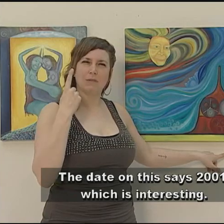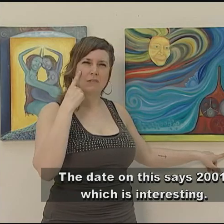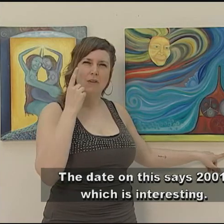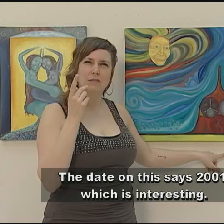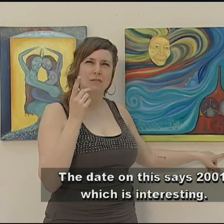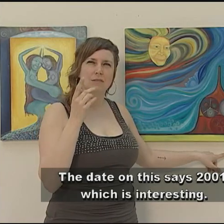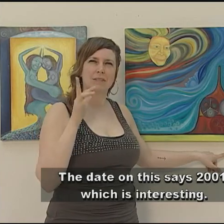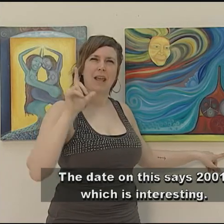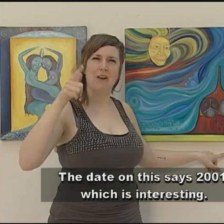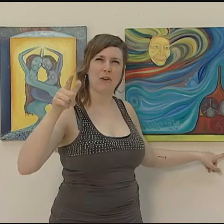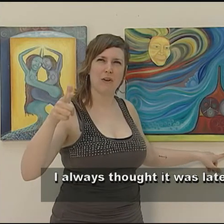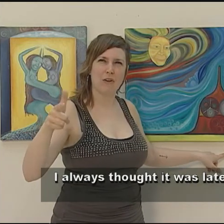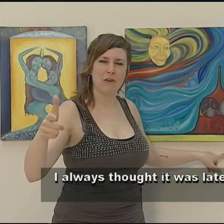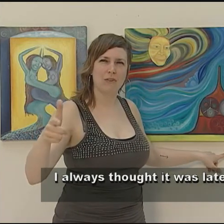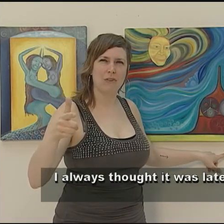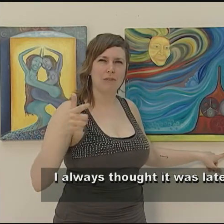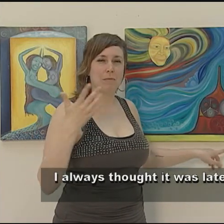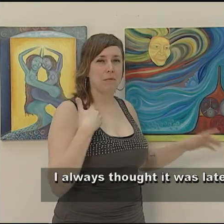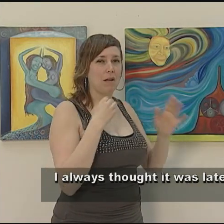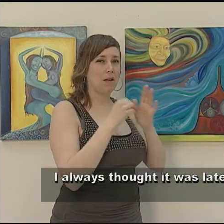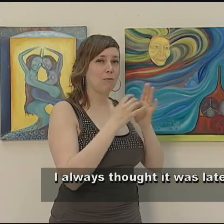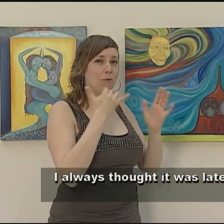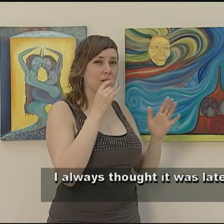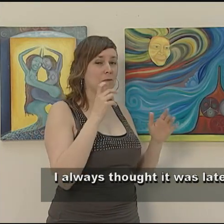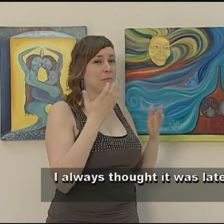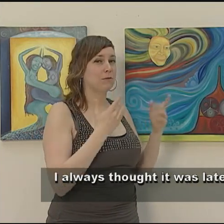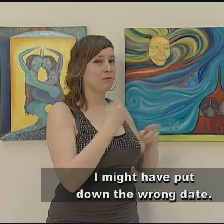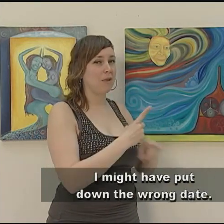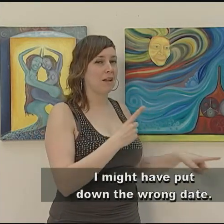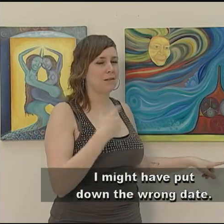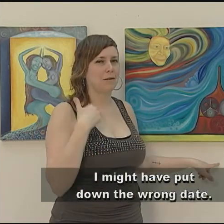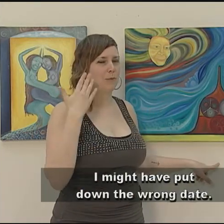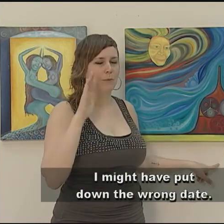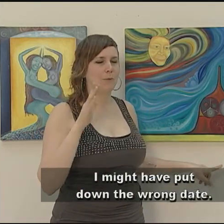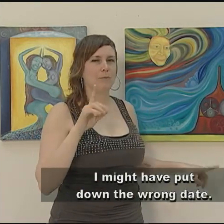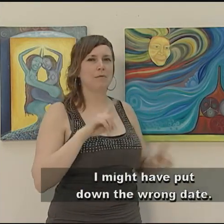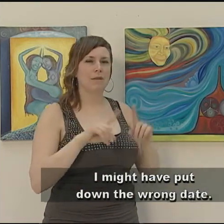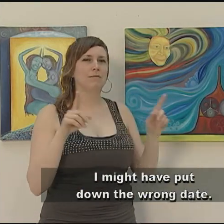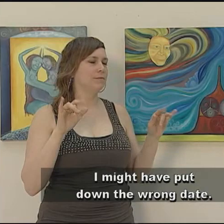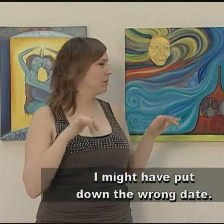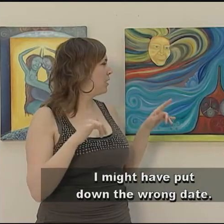2001, which is interesting. I always thought it was later. I might have put down the wrong date.